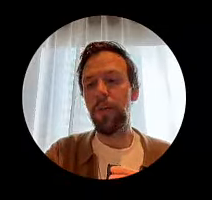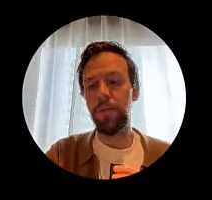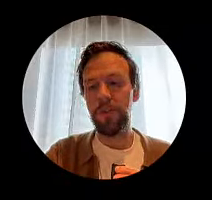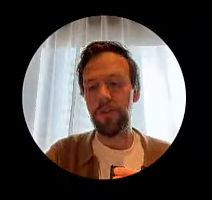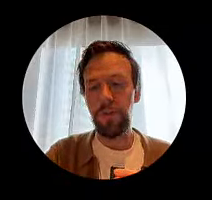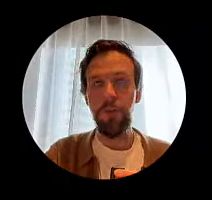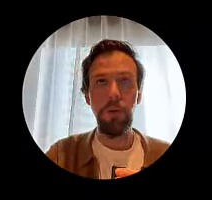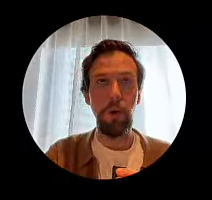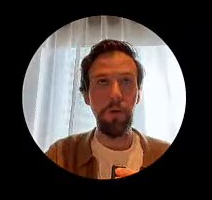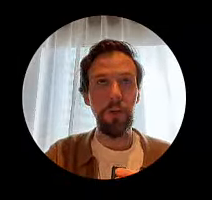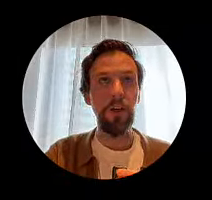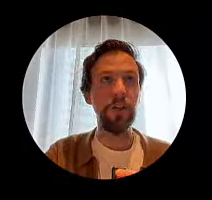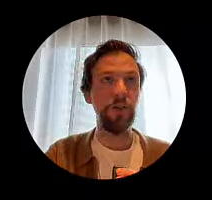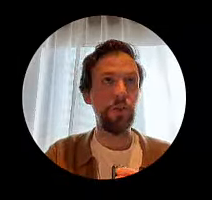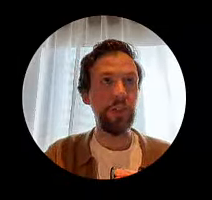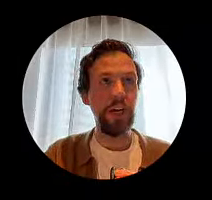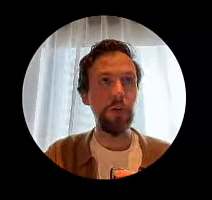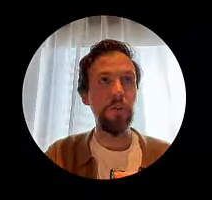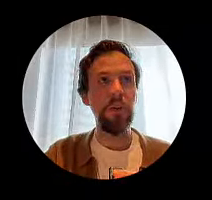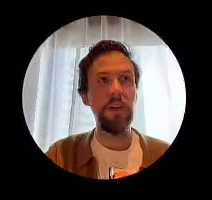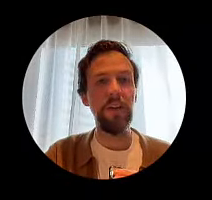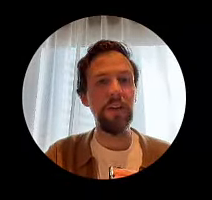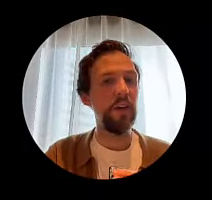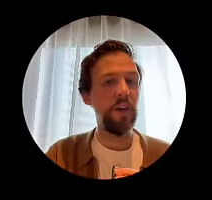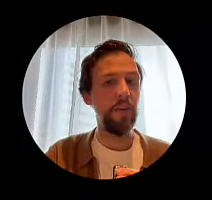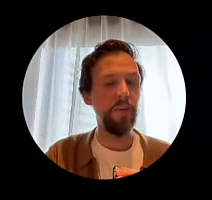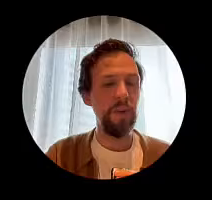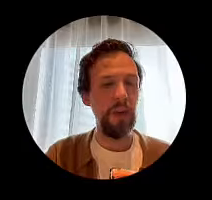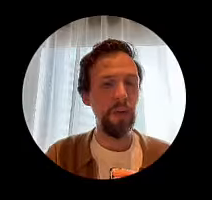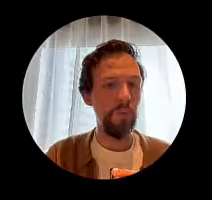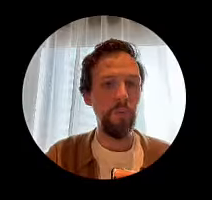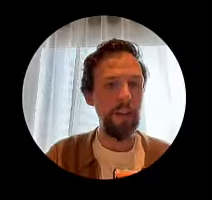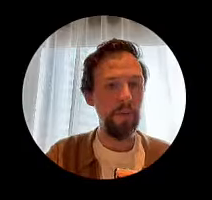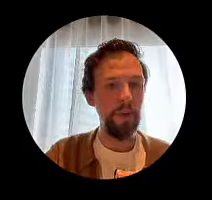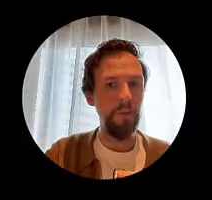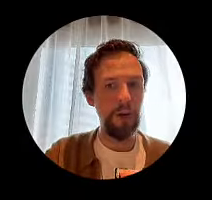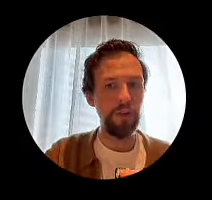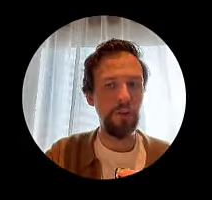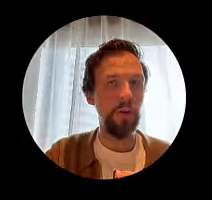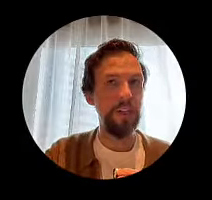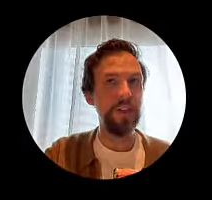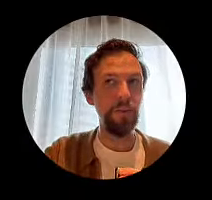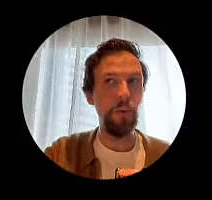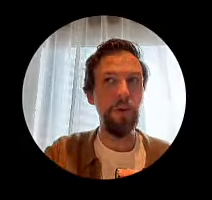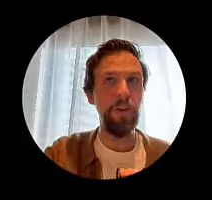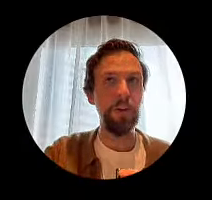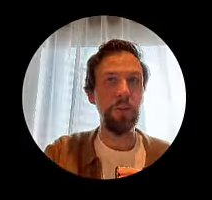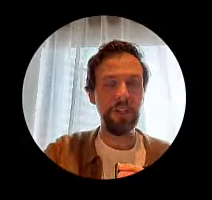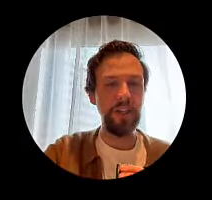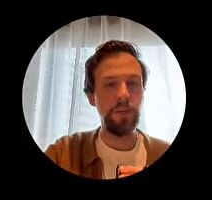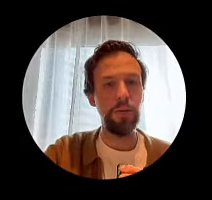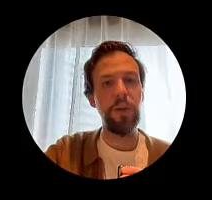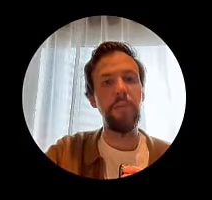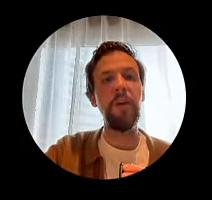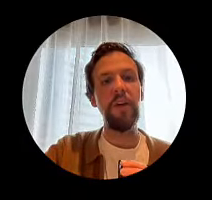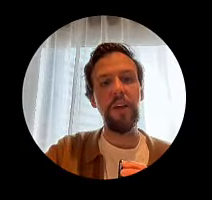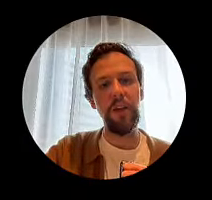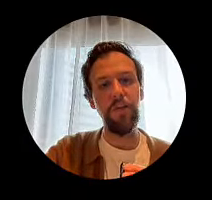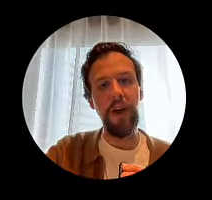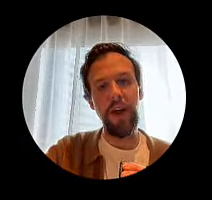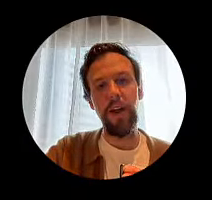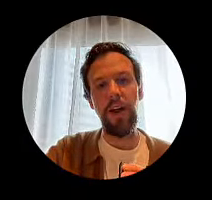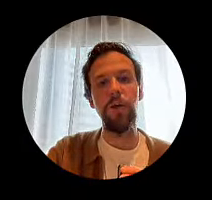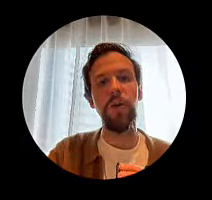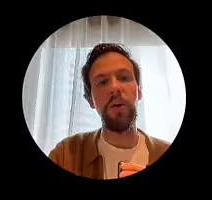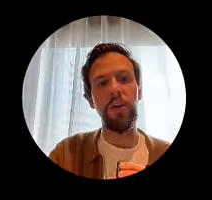artwork, but people over the years reached out to me that it might be much more accessible to them